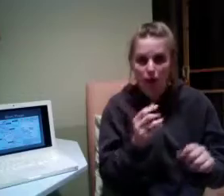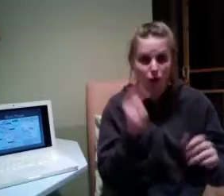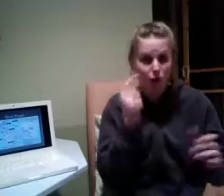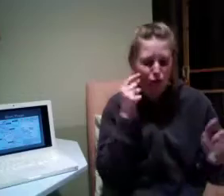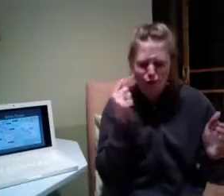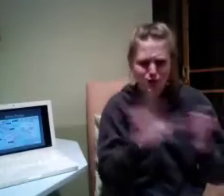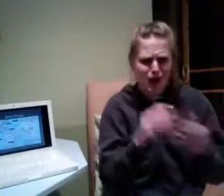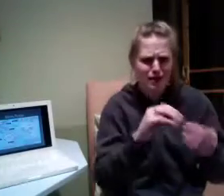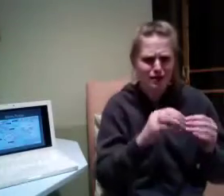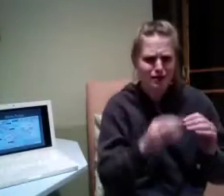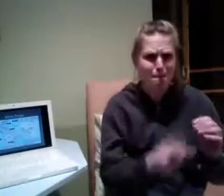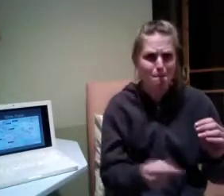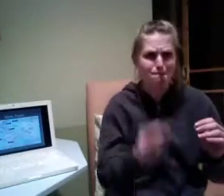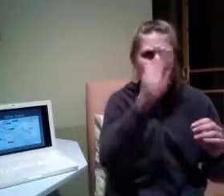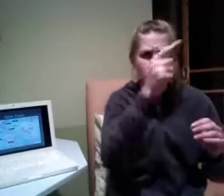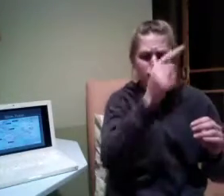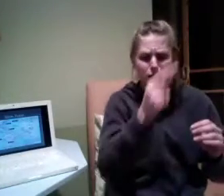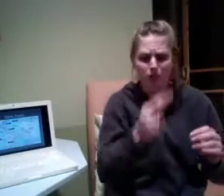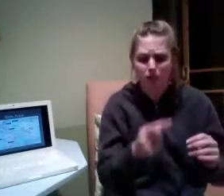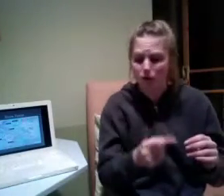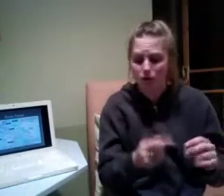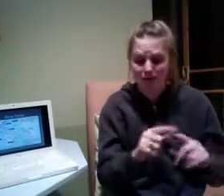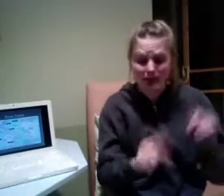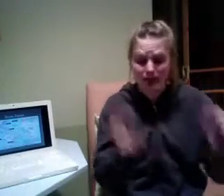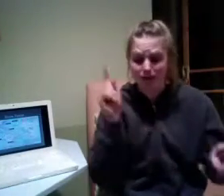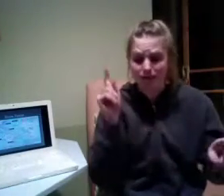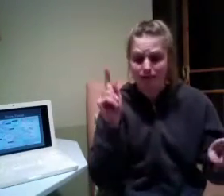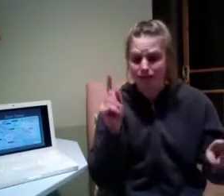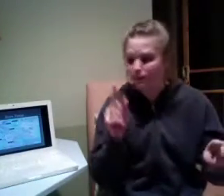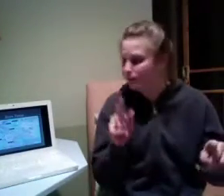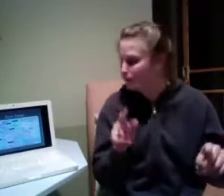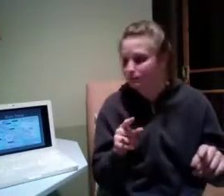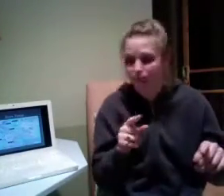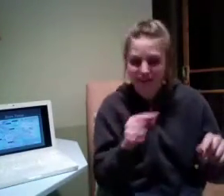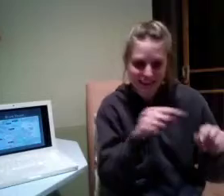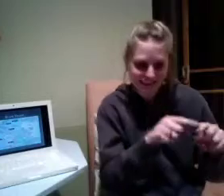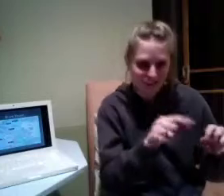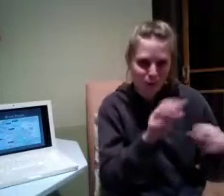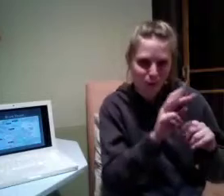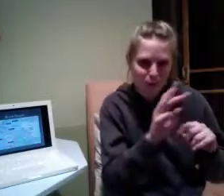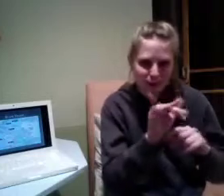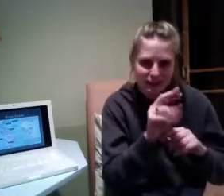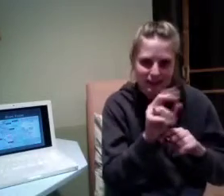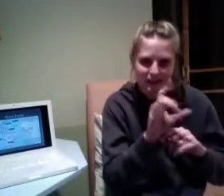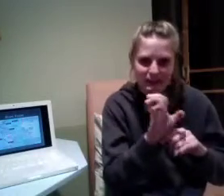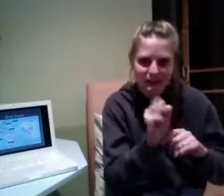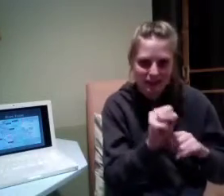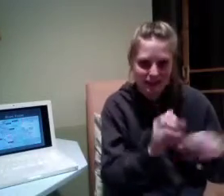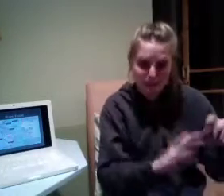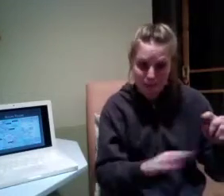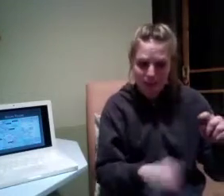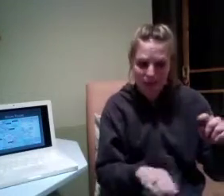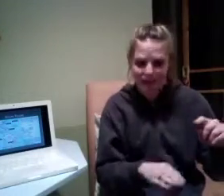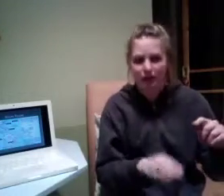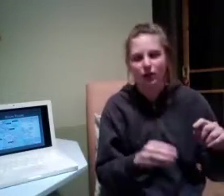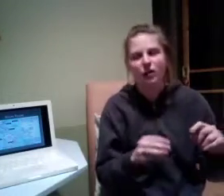Brazil, slaves have a much worse time, to the point where they're not able to produce fast enough.